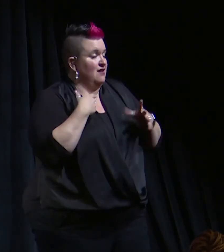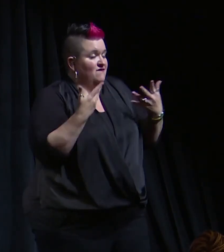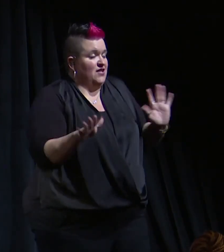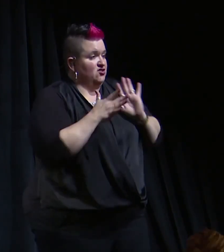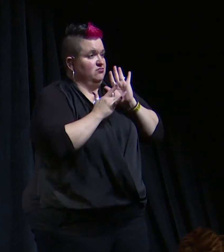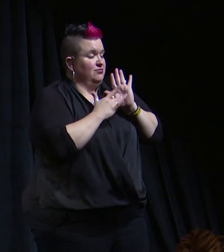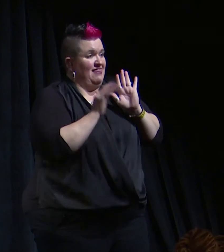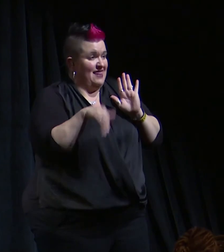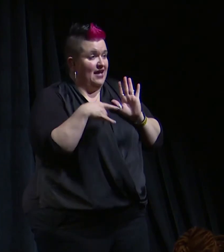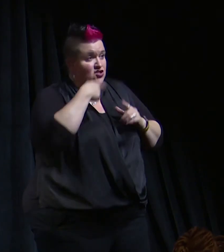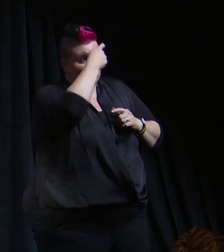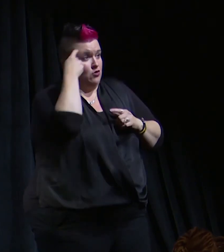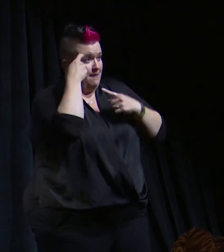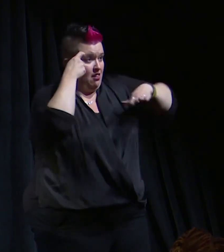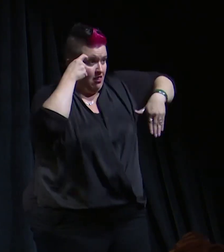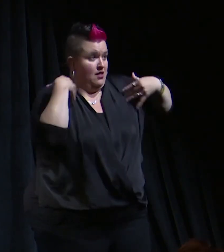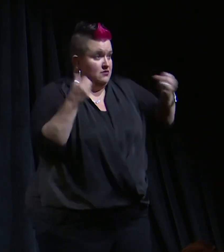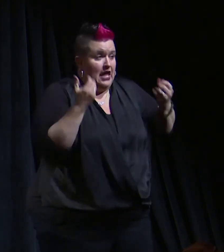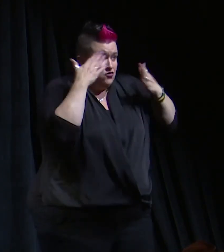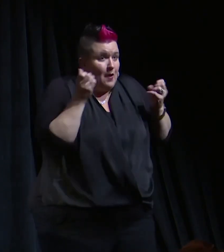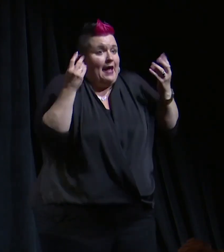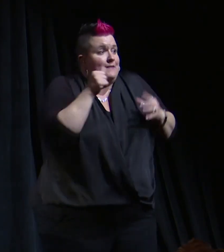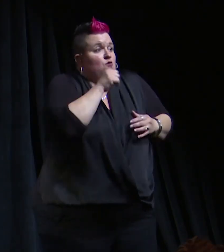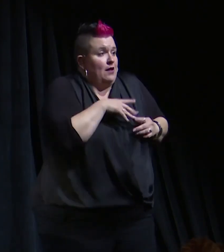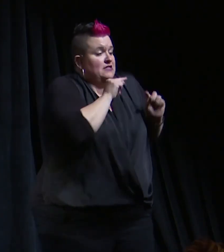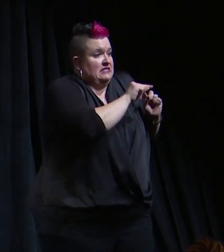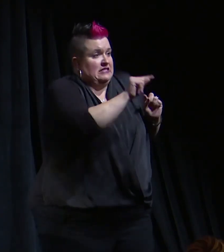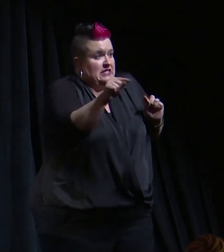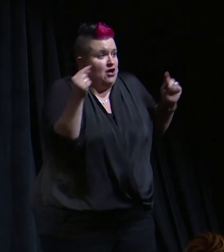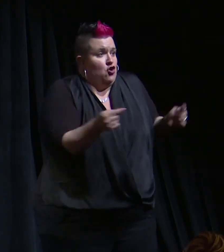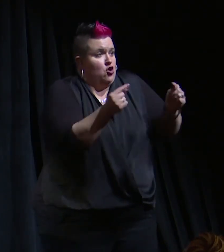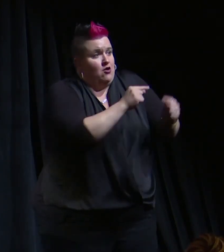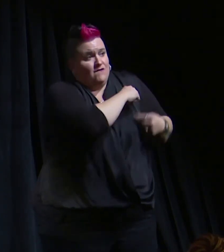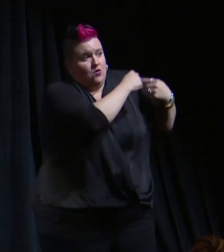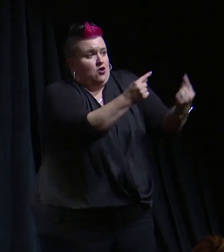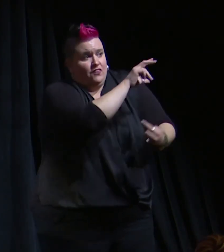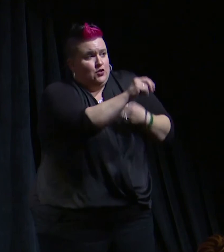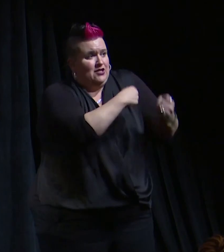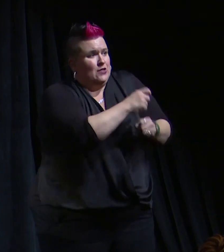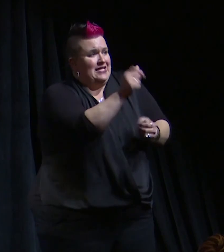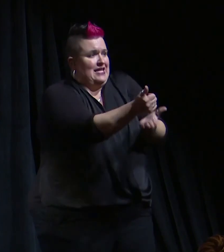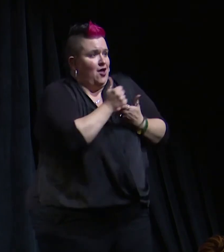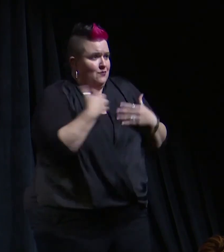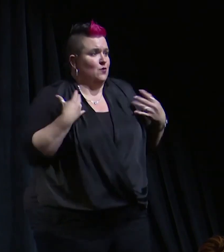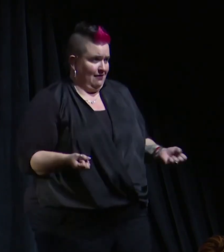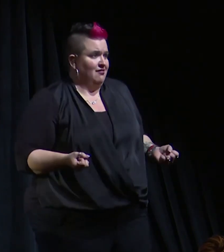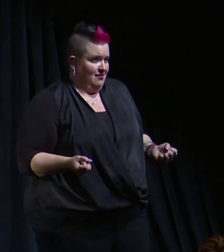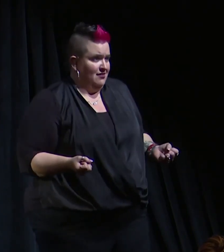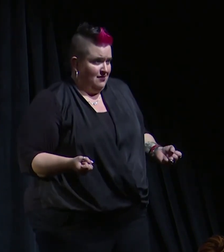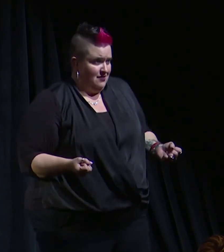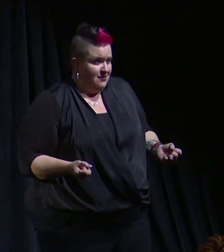gone untreated. I don't know how many women I've heard over the past 30 years, but I need help and healing,